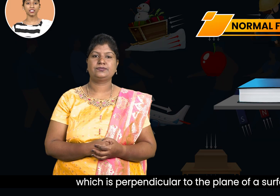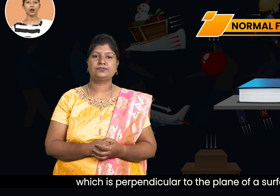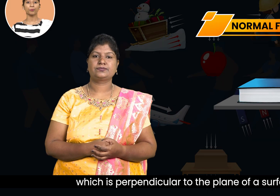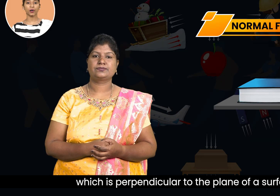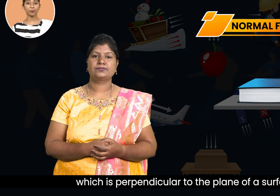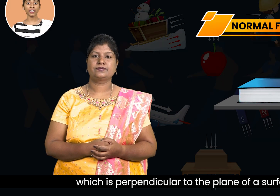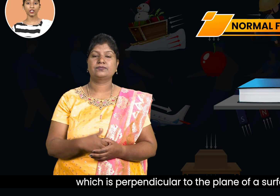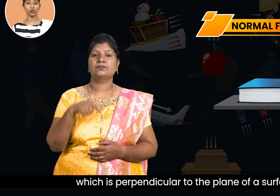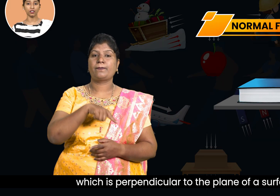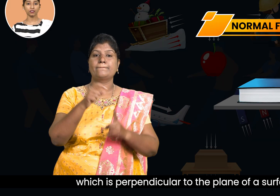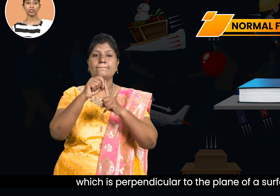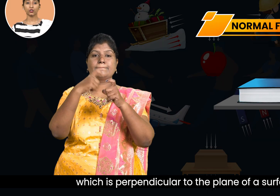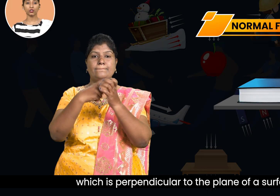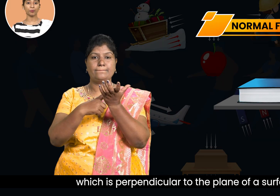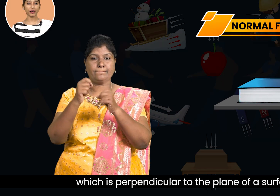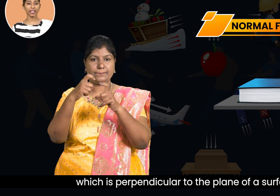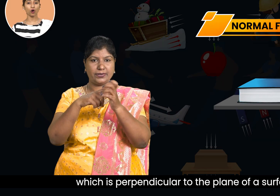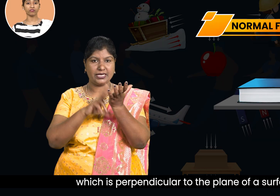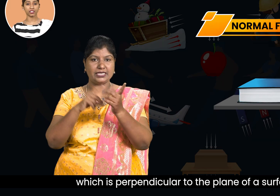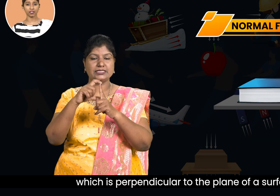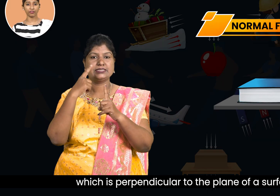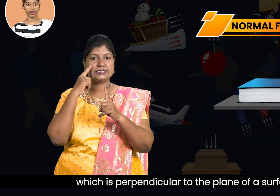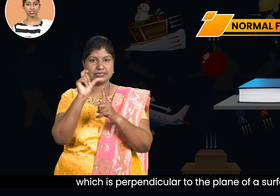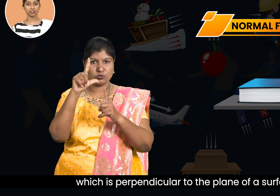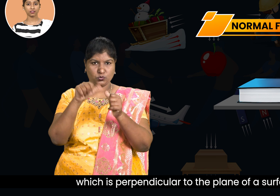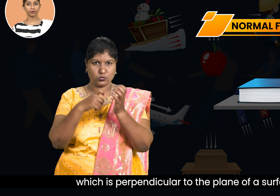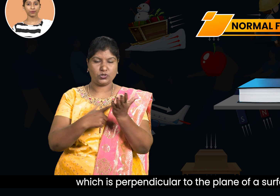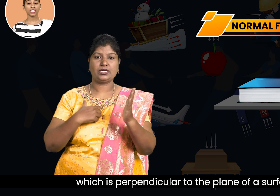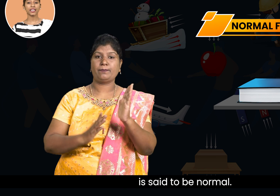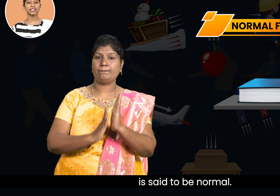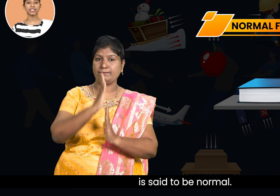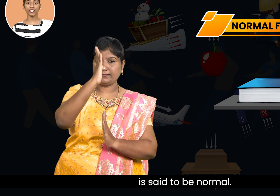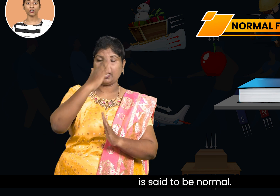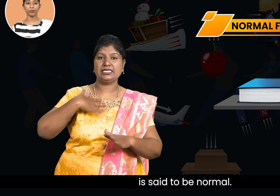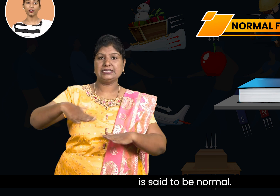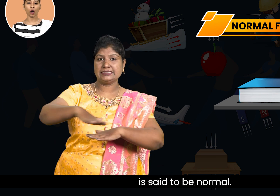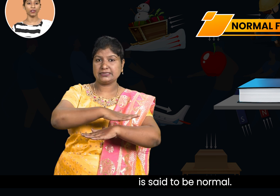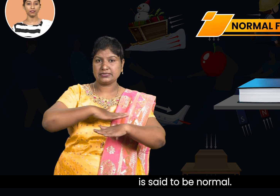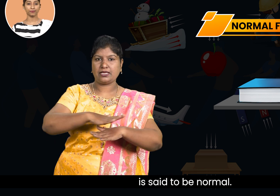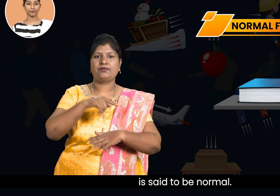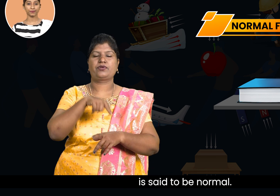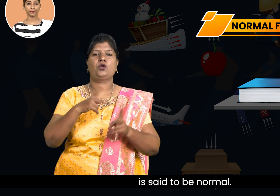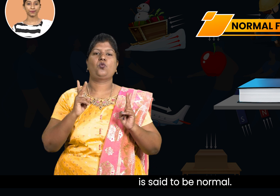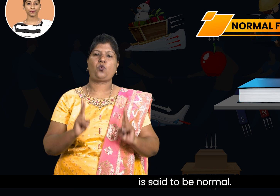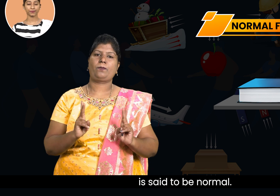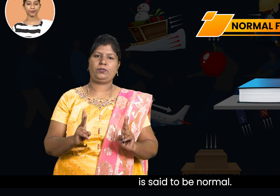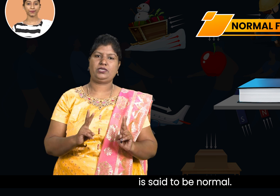which is perpendicular to the plane of a surface is said to be normal.